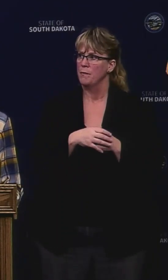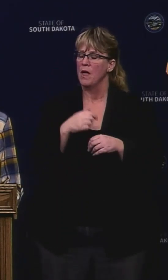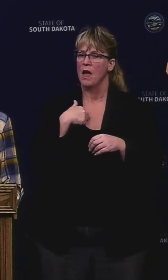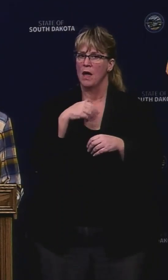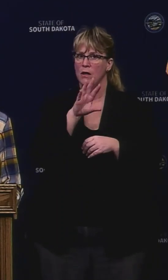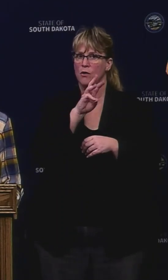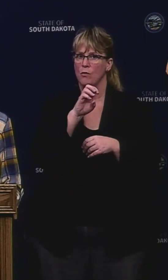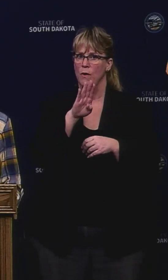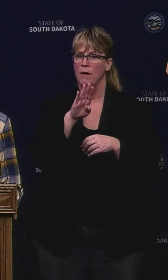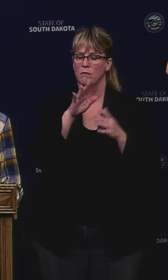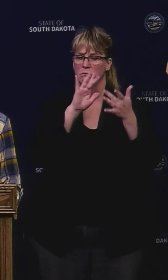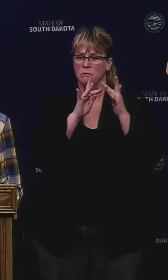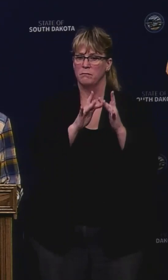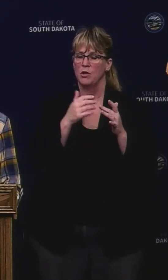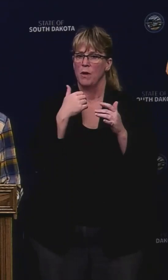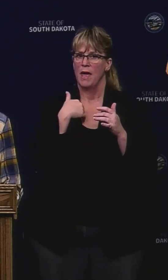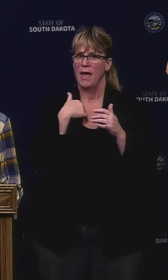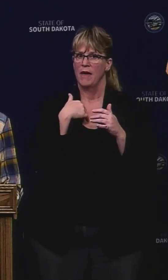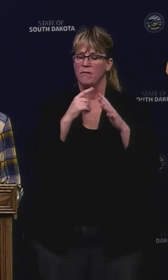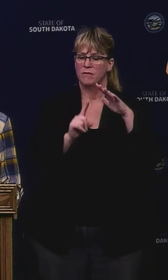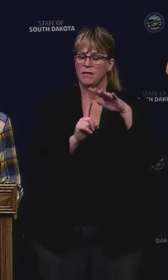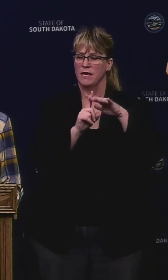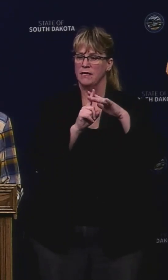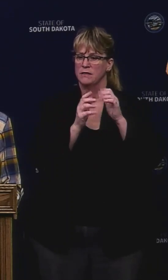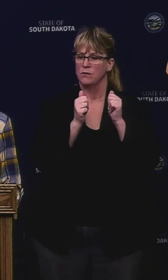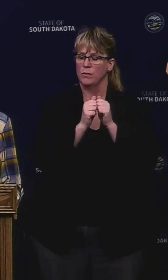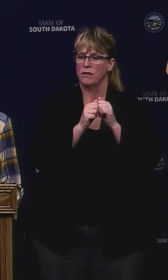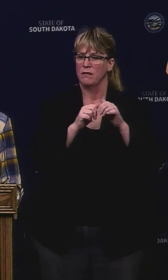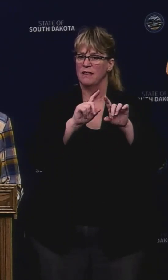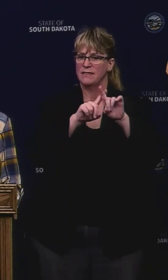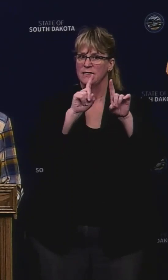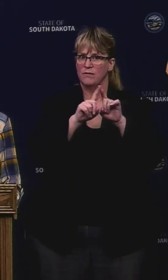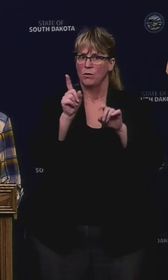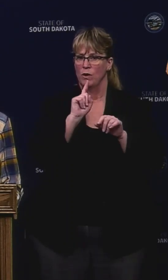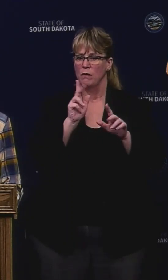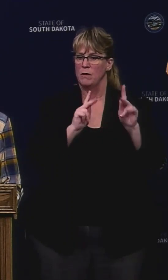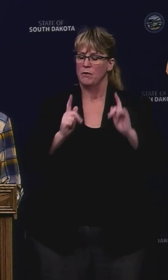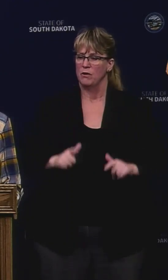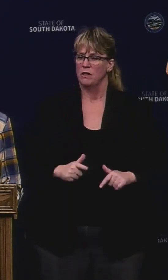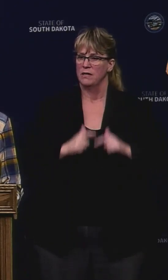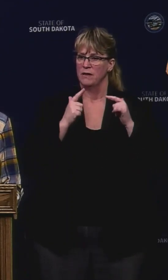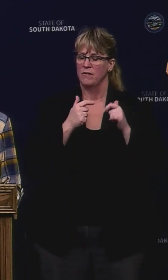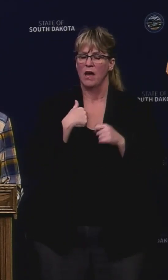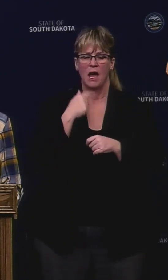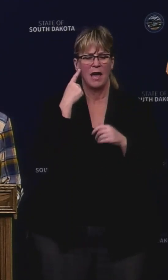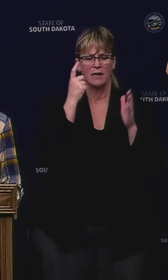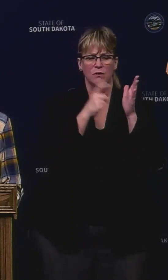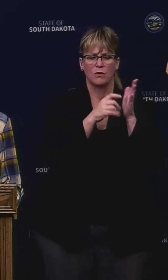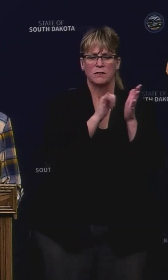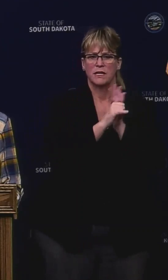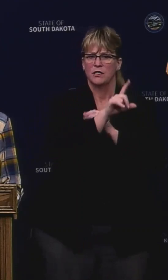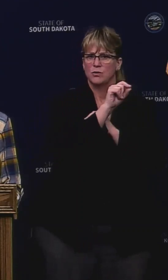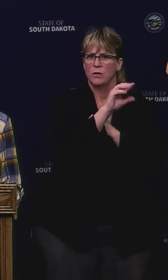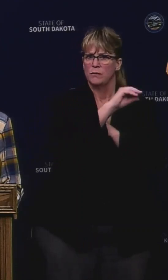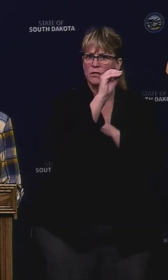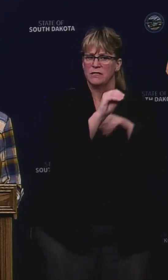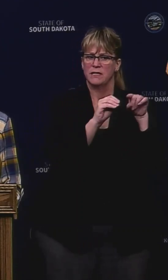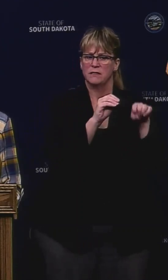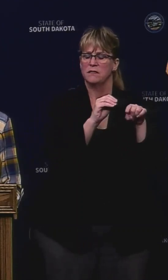broken down by demographics. And I noticed on there that 20% of the cases